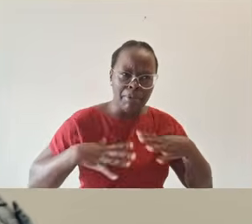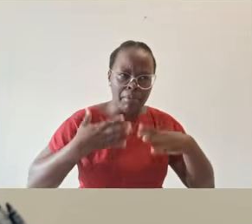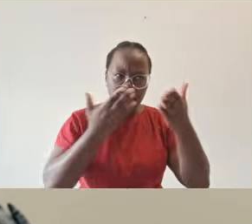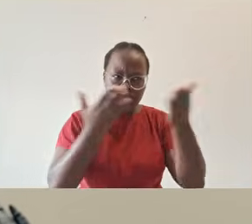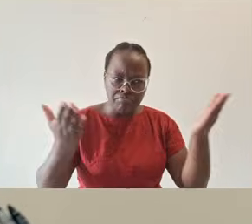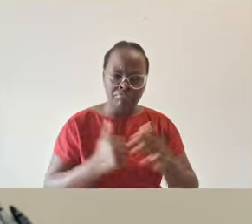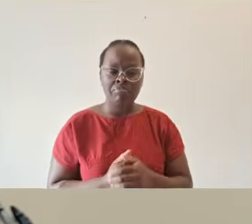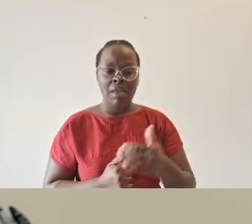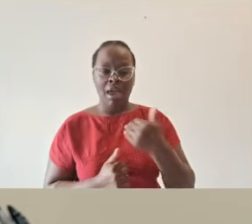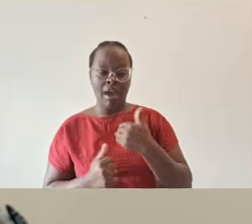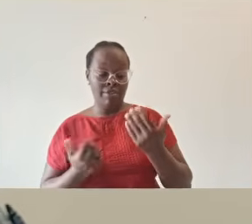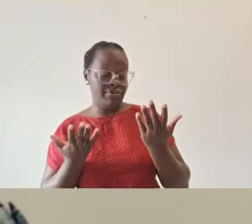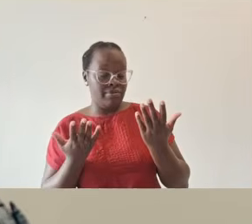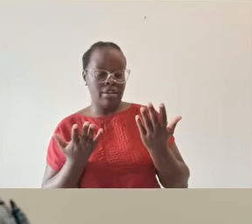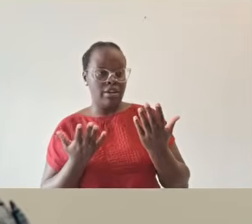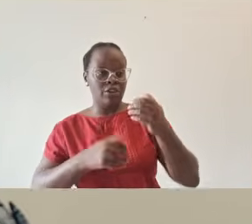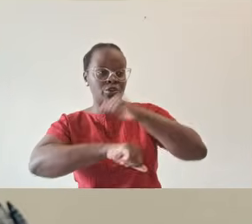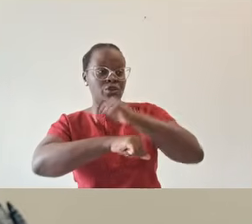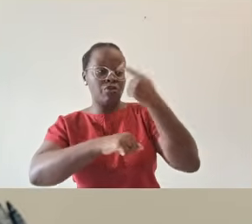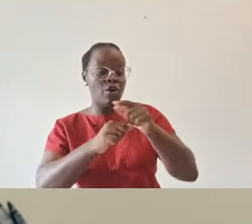impairment, schools for learners with physical